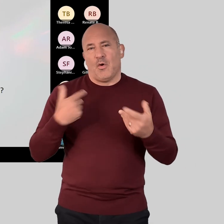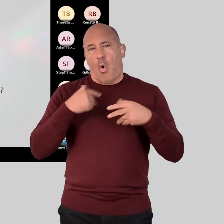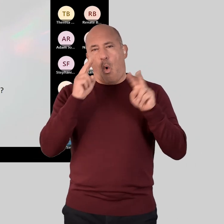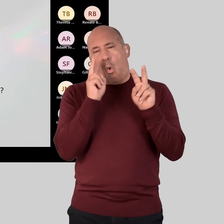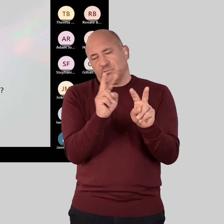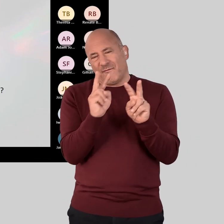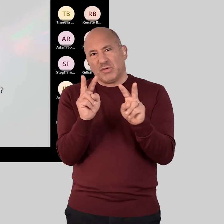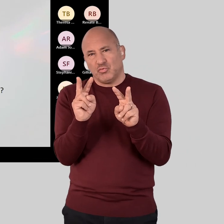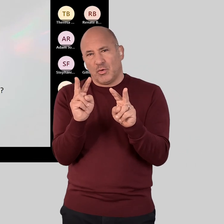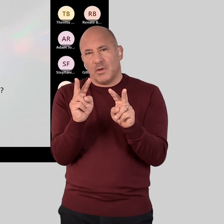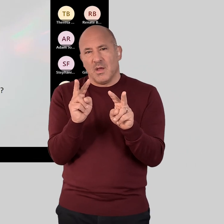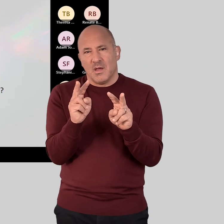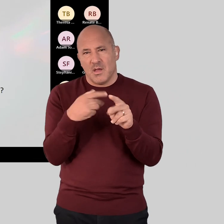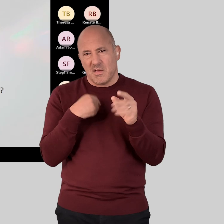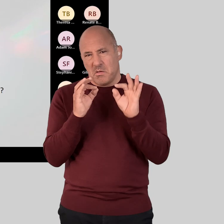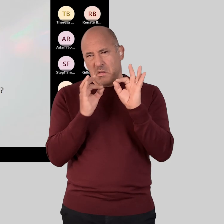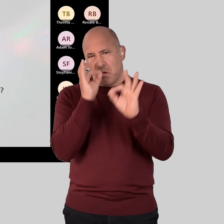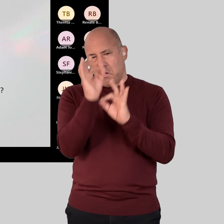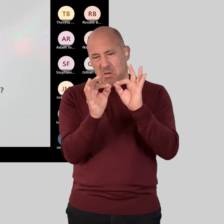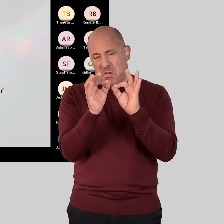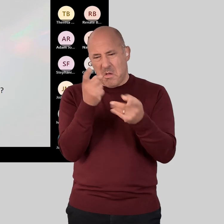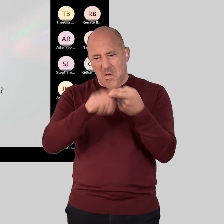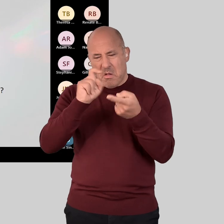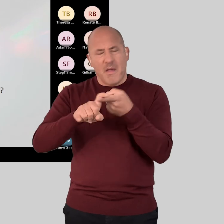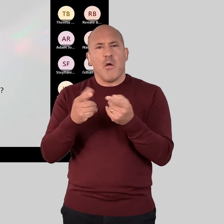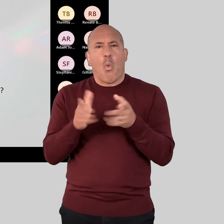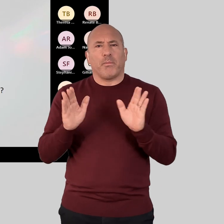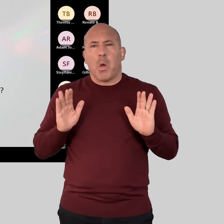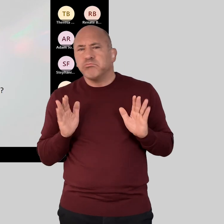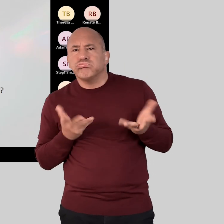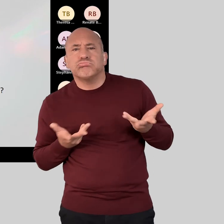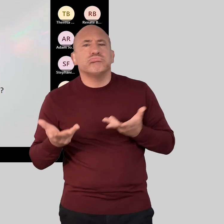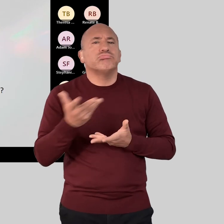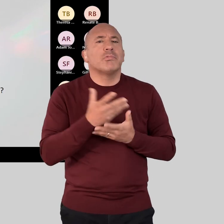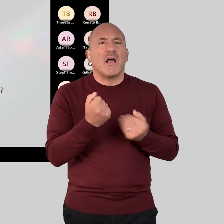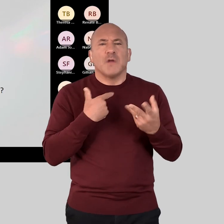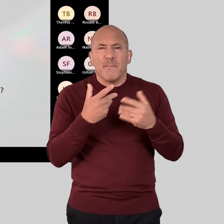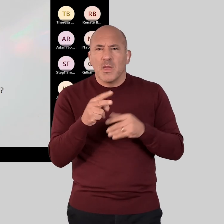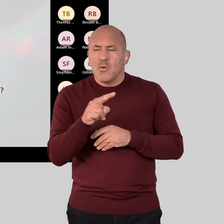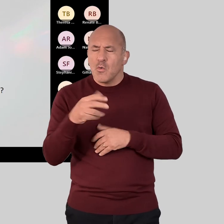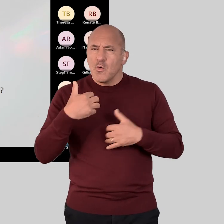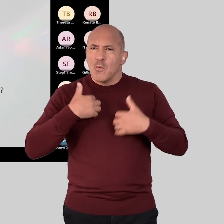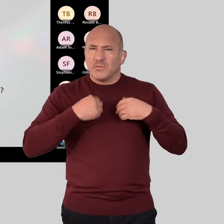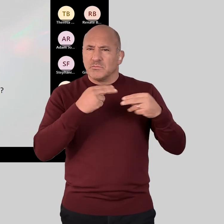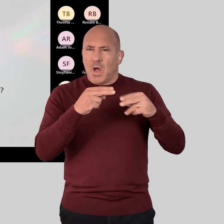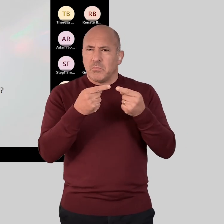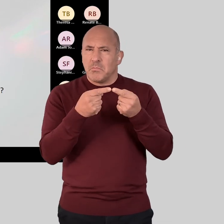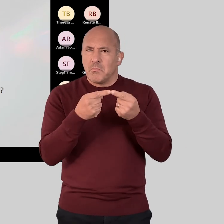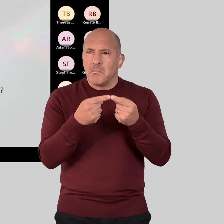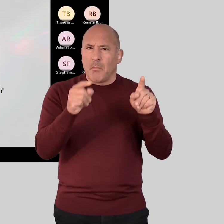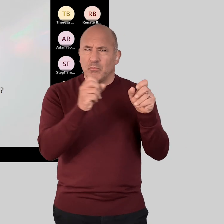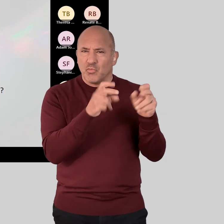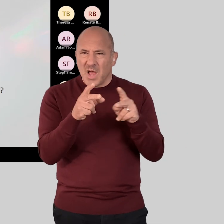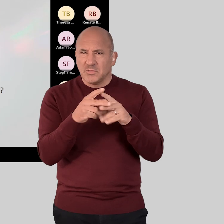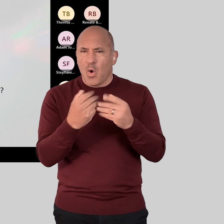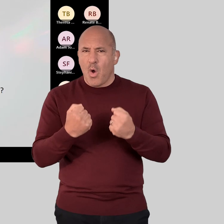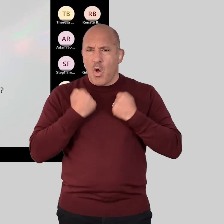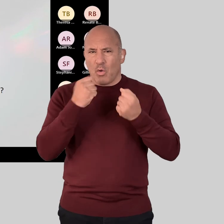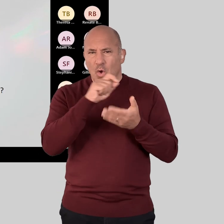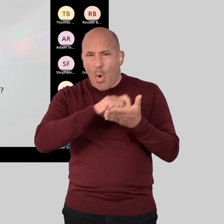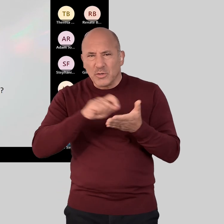and questions, of course, remain open, but they reveal something about how ontologically dance exists in different ways and authorship can